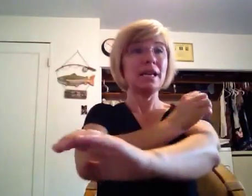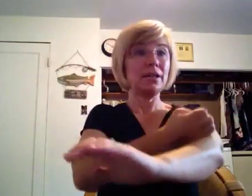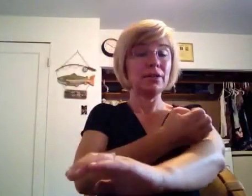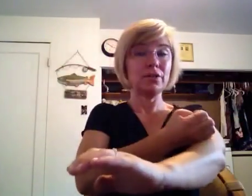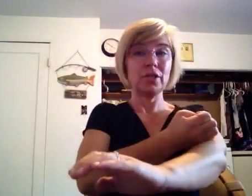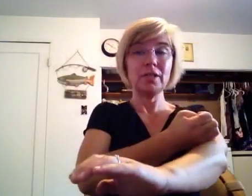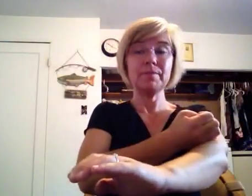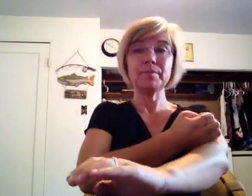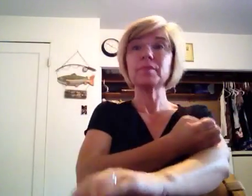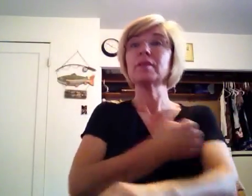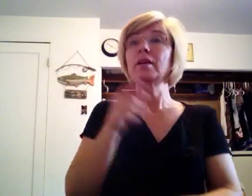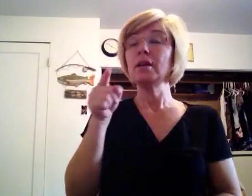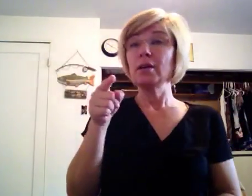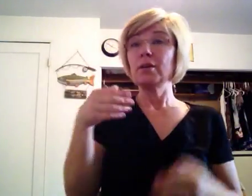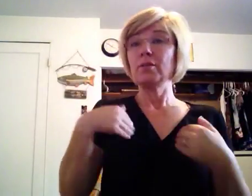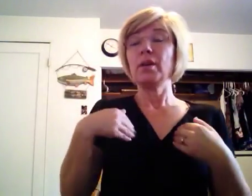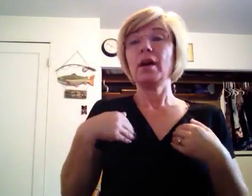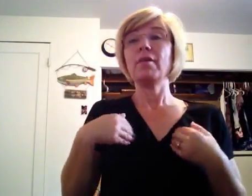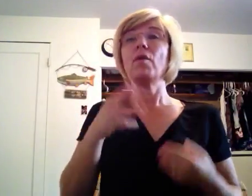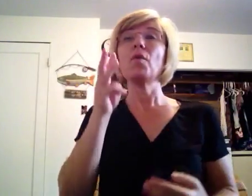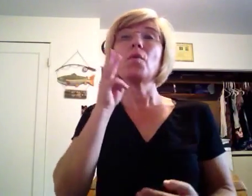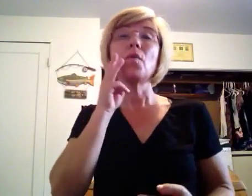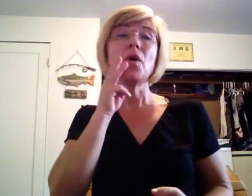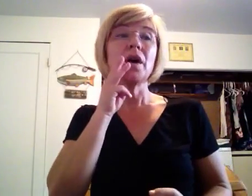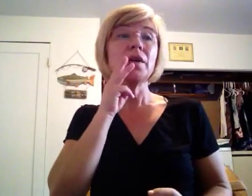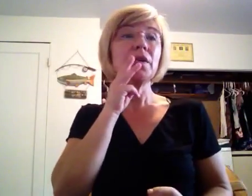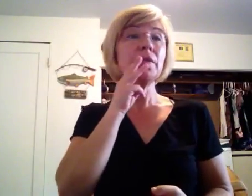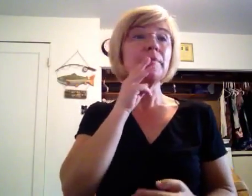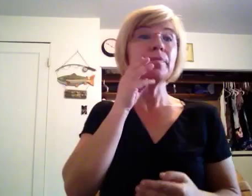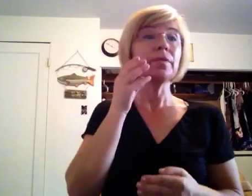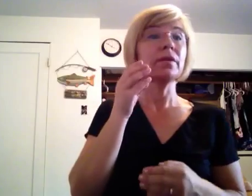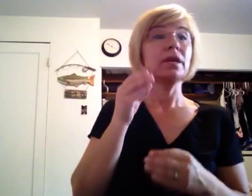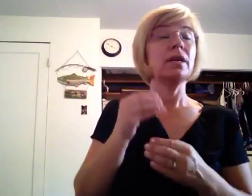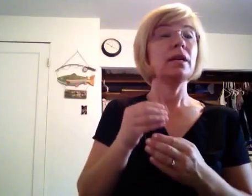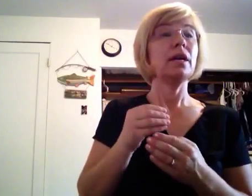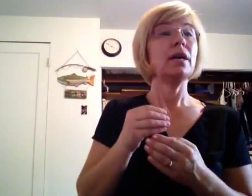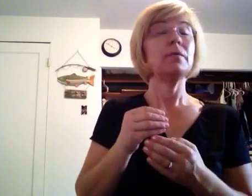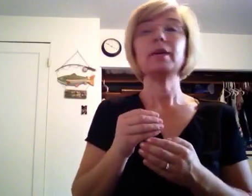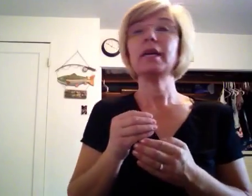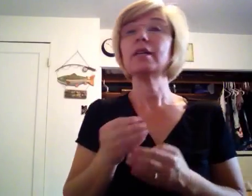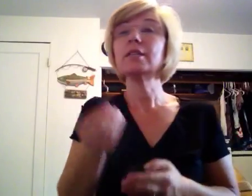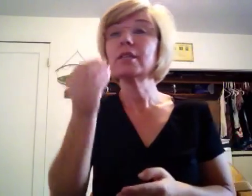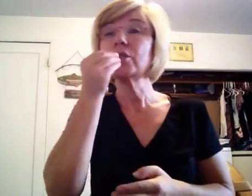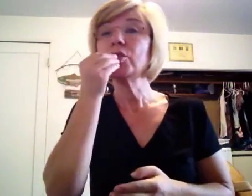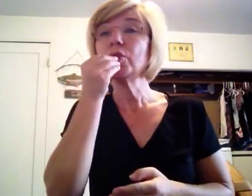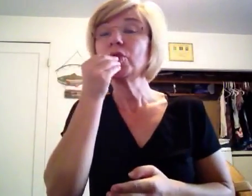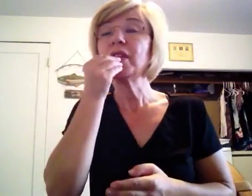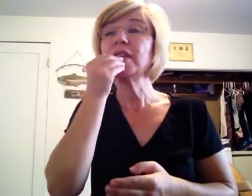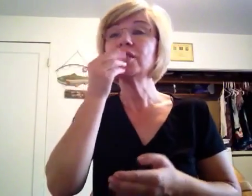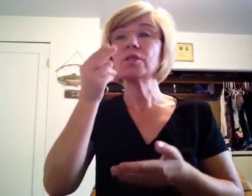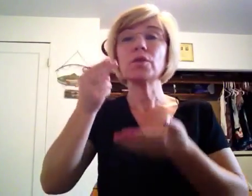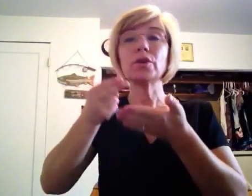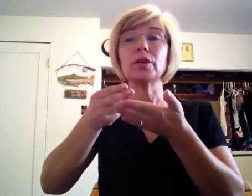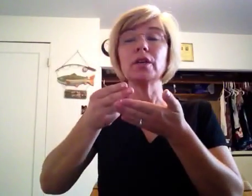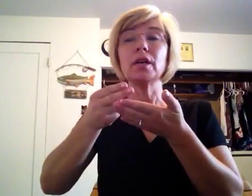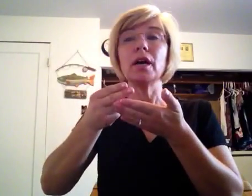all absorbed by the plant, as you can see in this diagram here. The plants then use this to